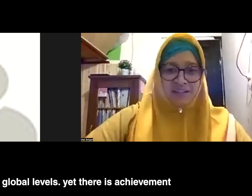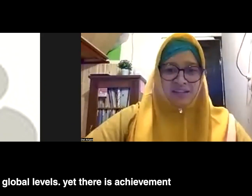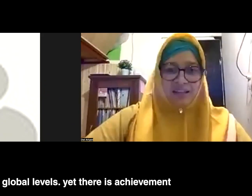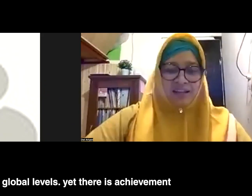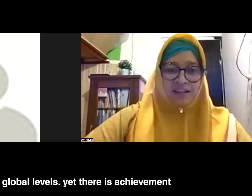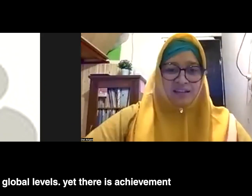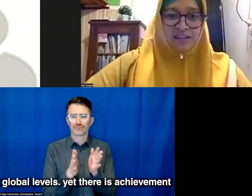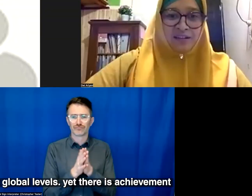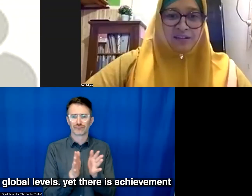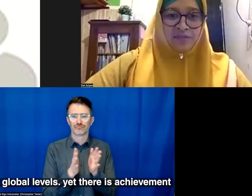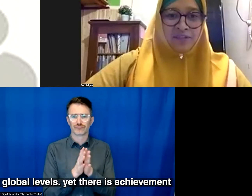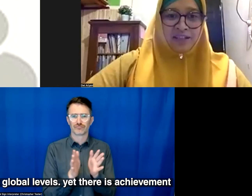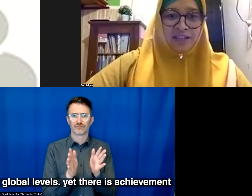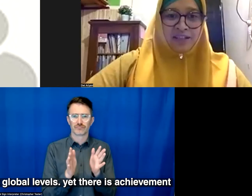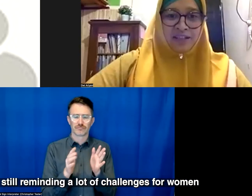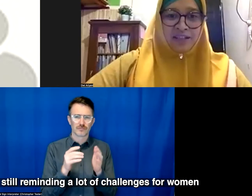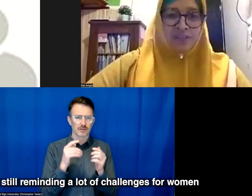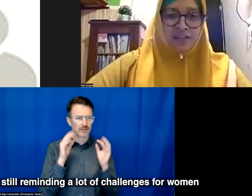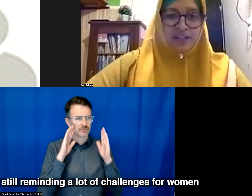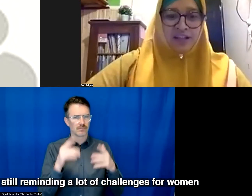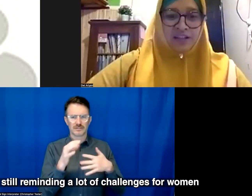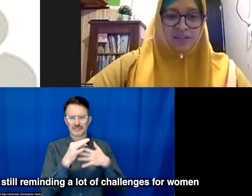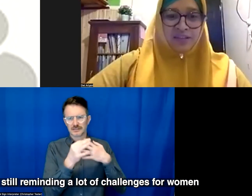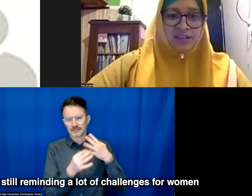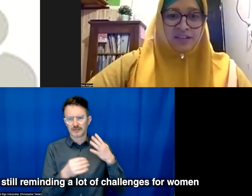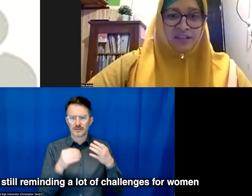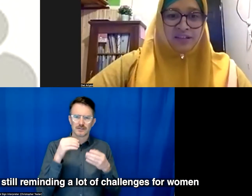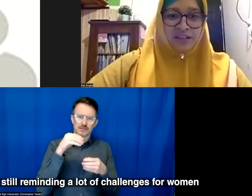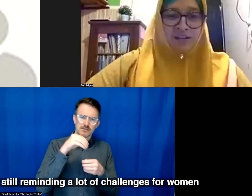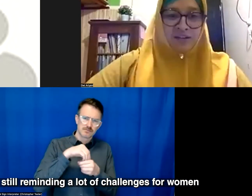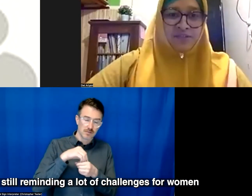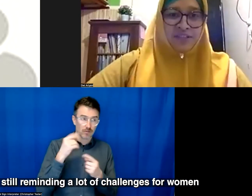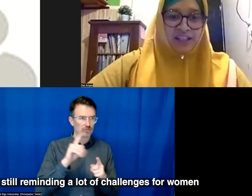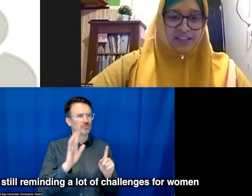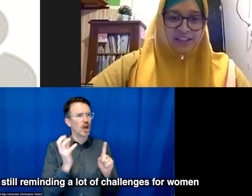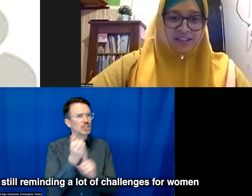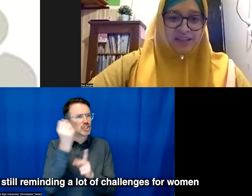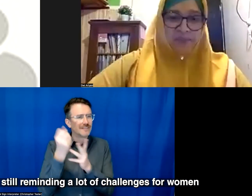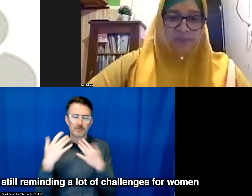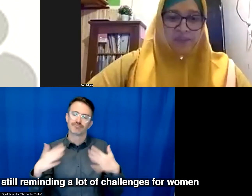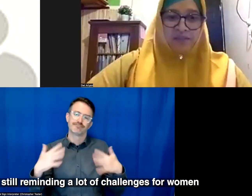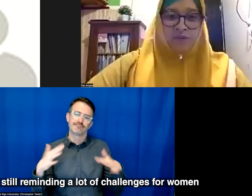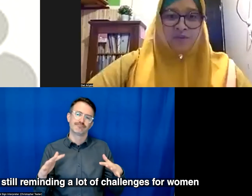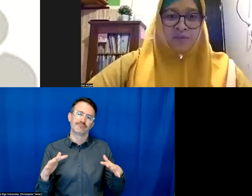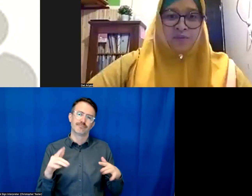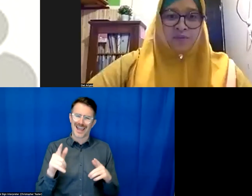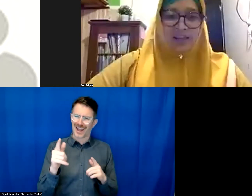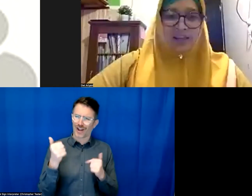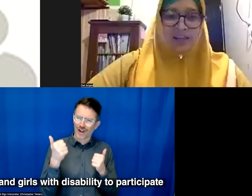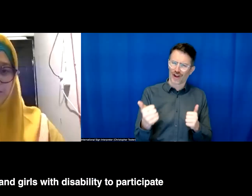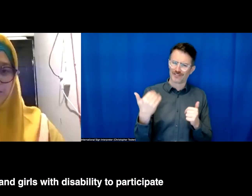there is a lot of achievement, but there is also still remaining a lot of challenges for